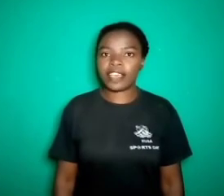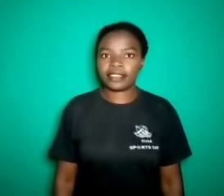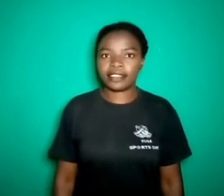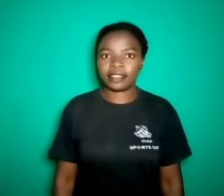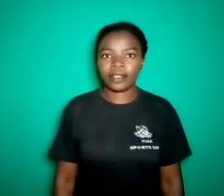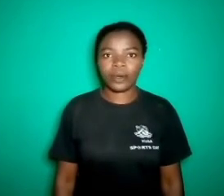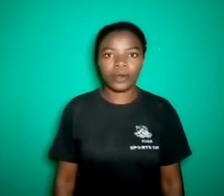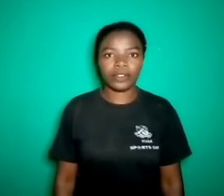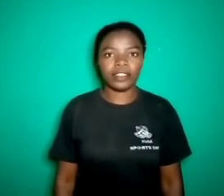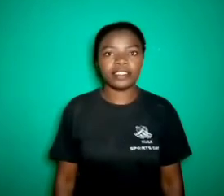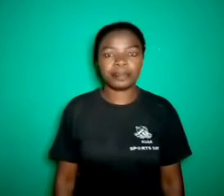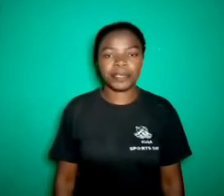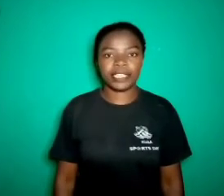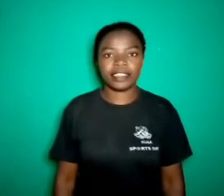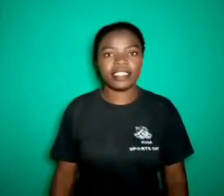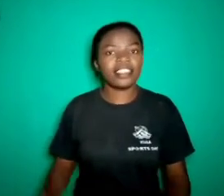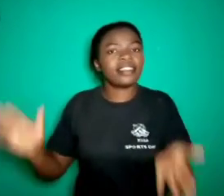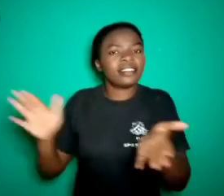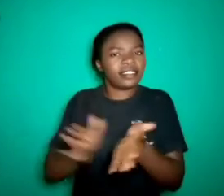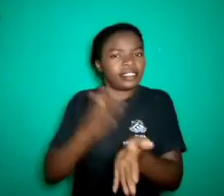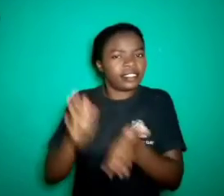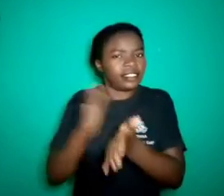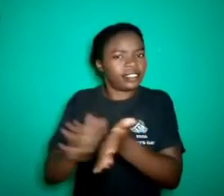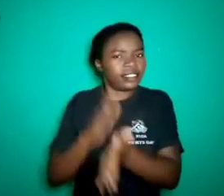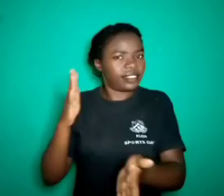fast or speed.